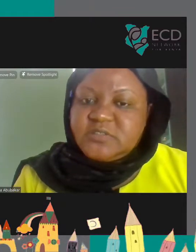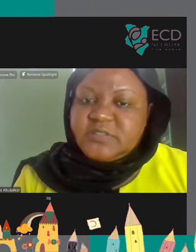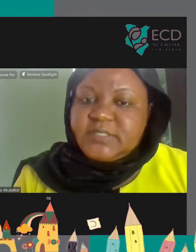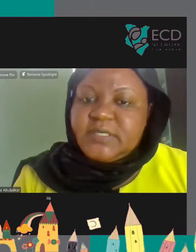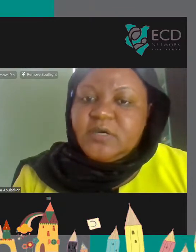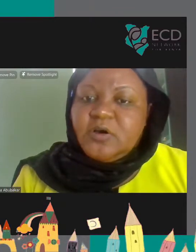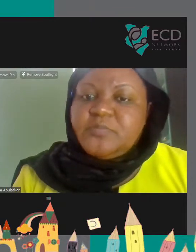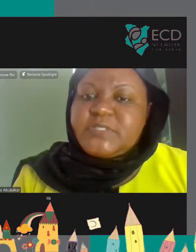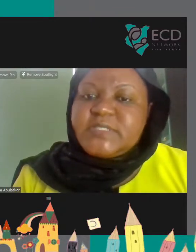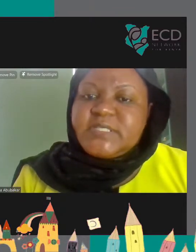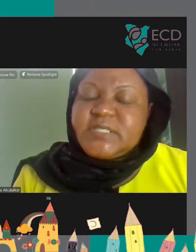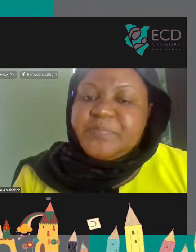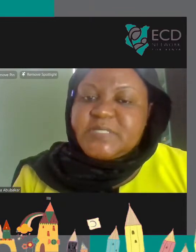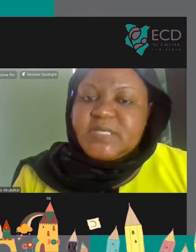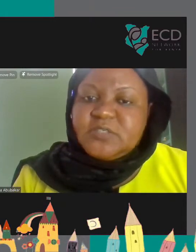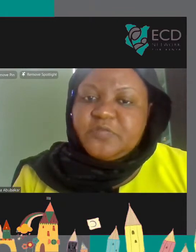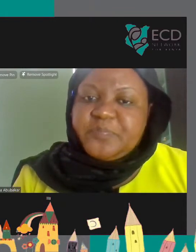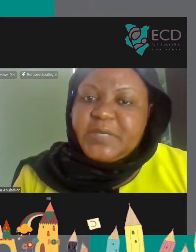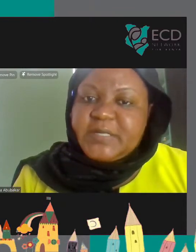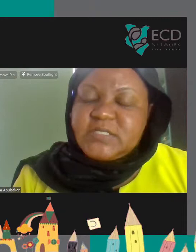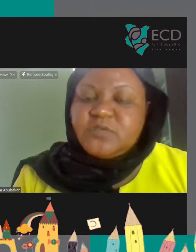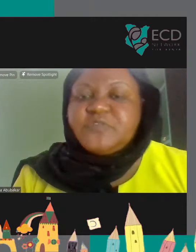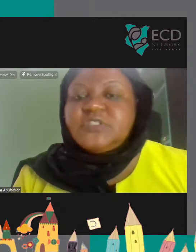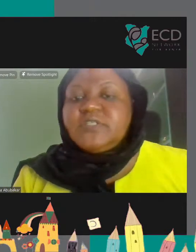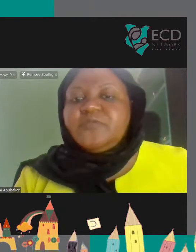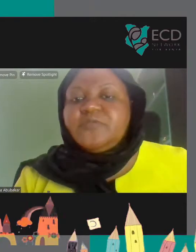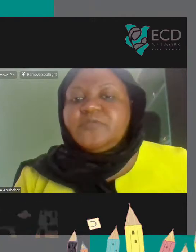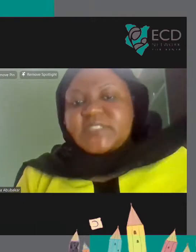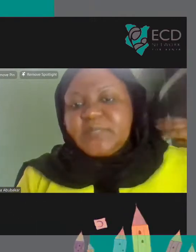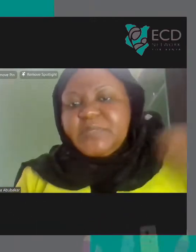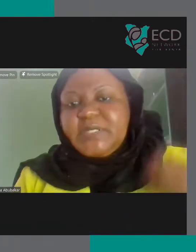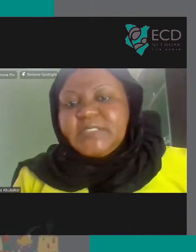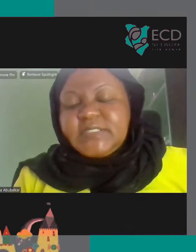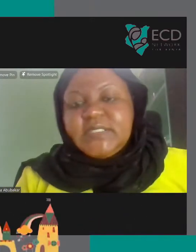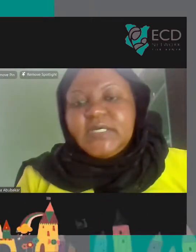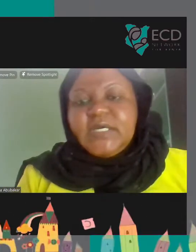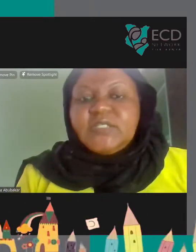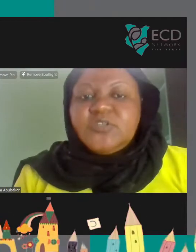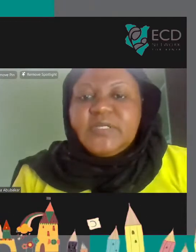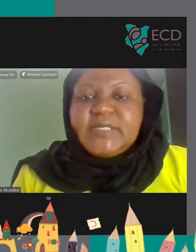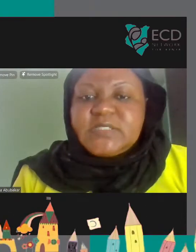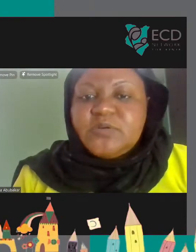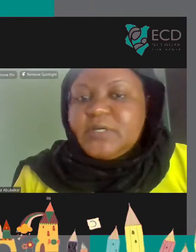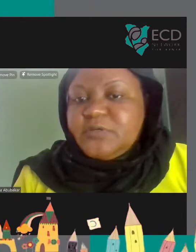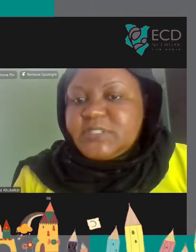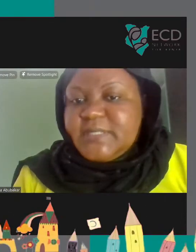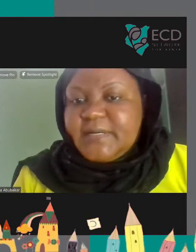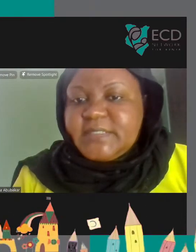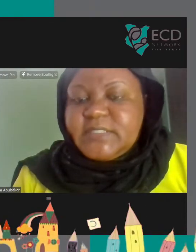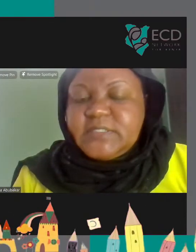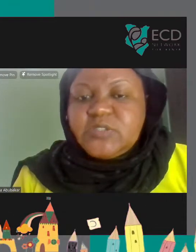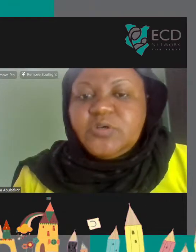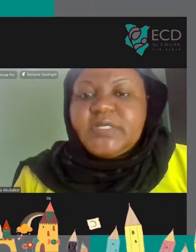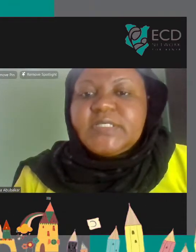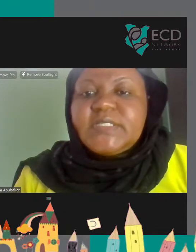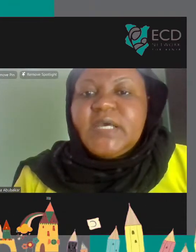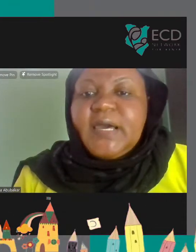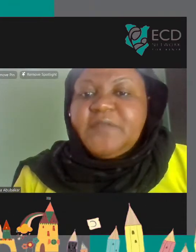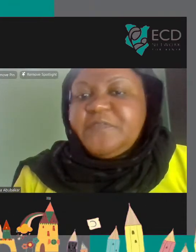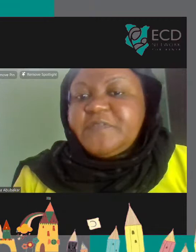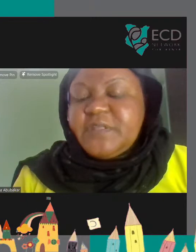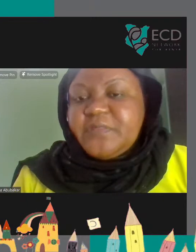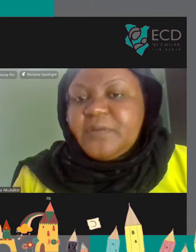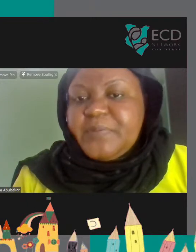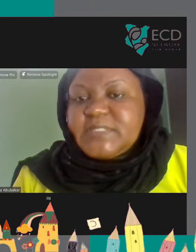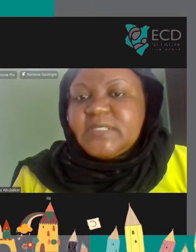to the children, almost 60% of parents of children without disability told us they were not narrating stories,